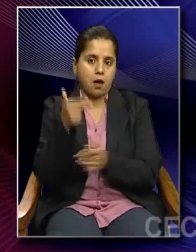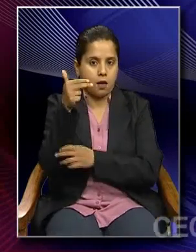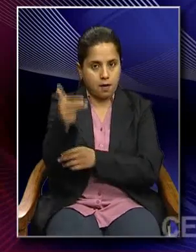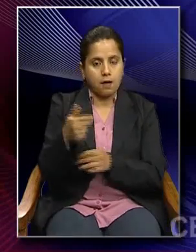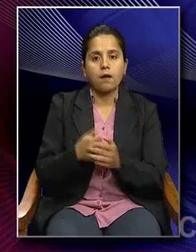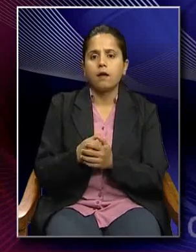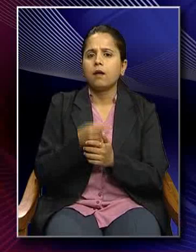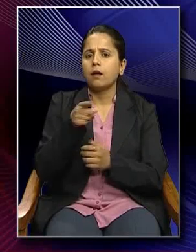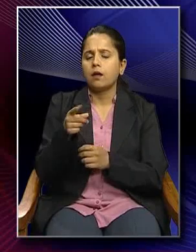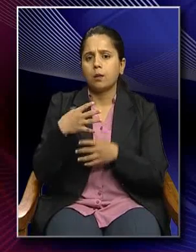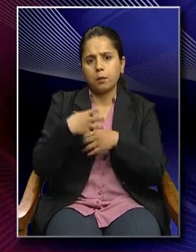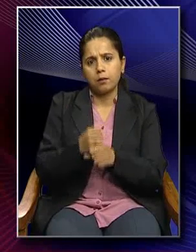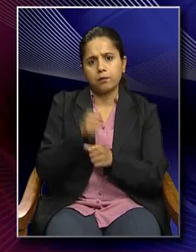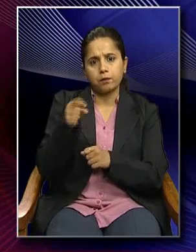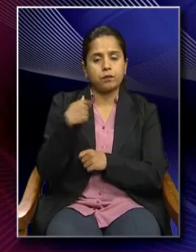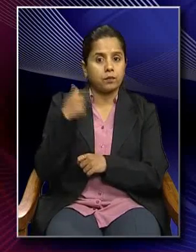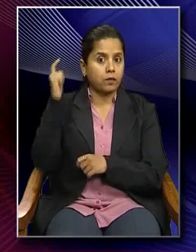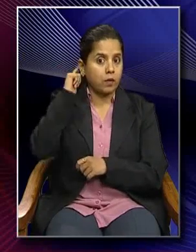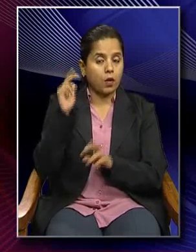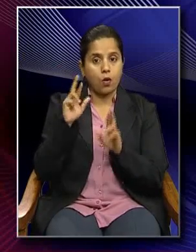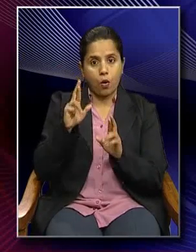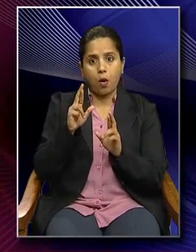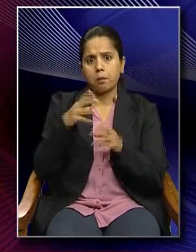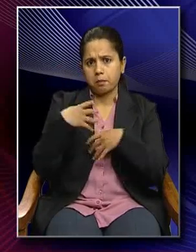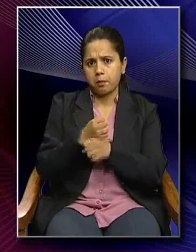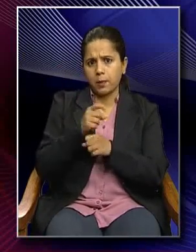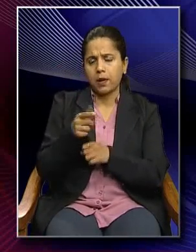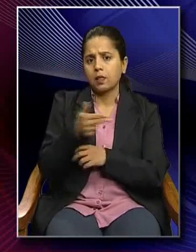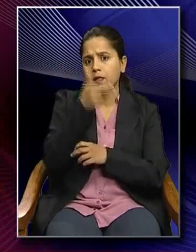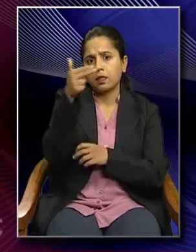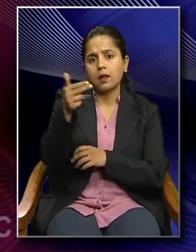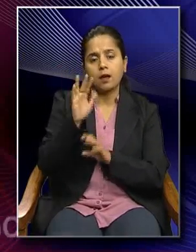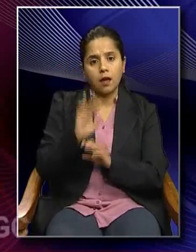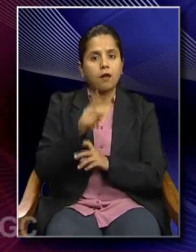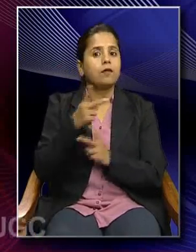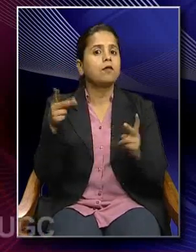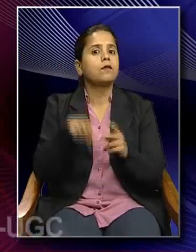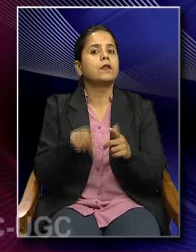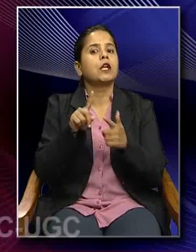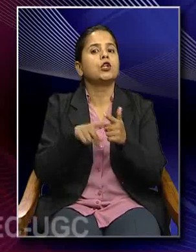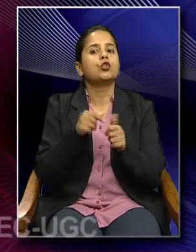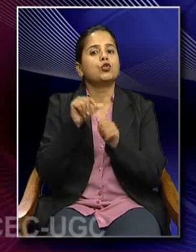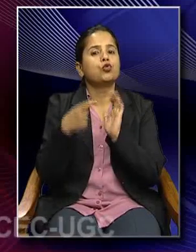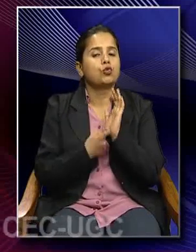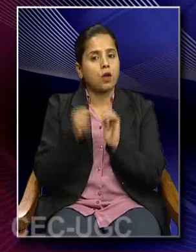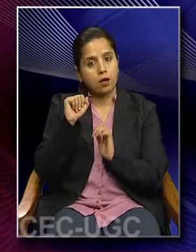In the form of conscious elements, it is called Jar, and in the form